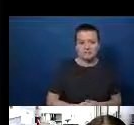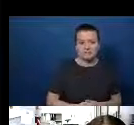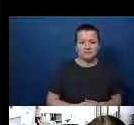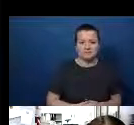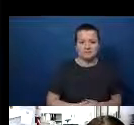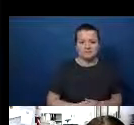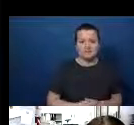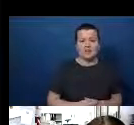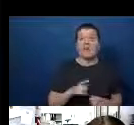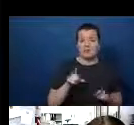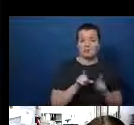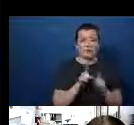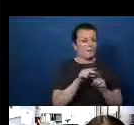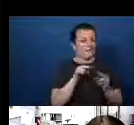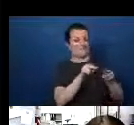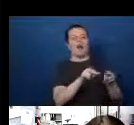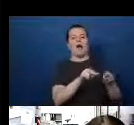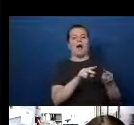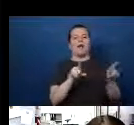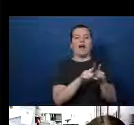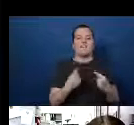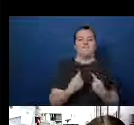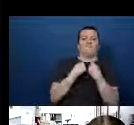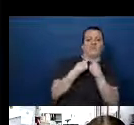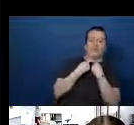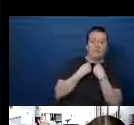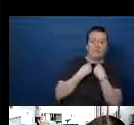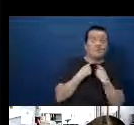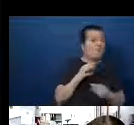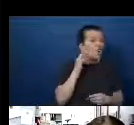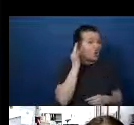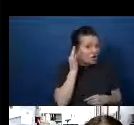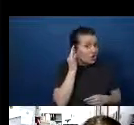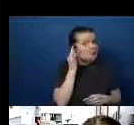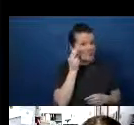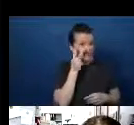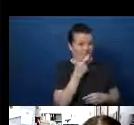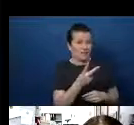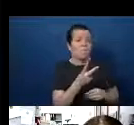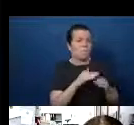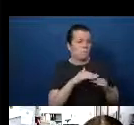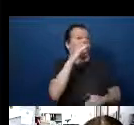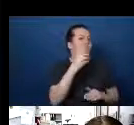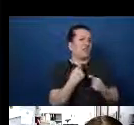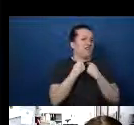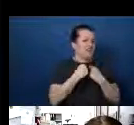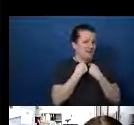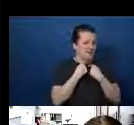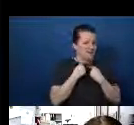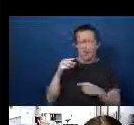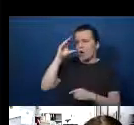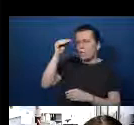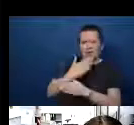that disabled girls are more likely to become victims of bullying. While boys with disability can